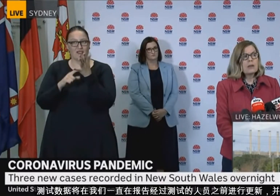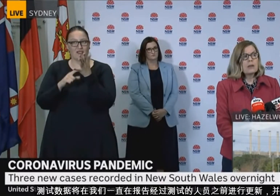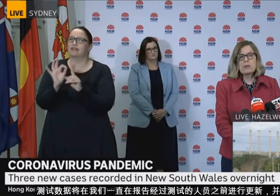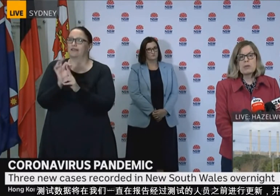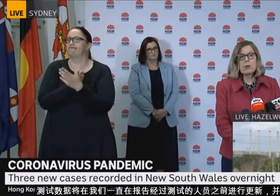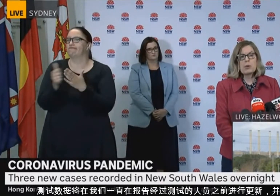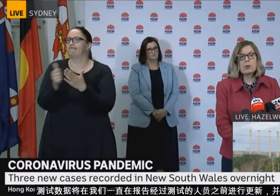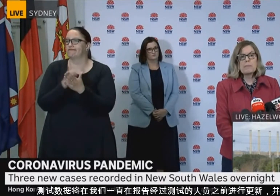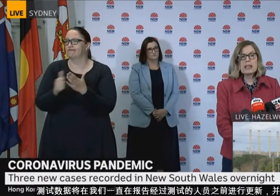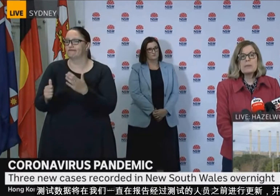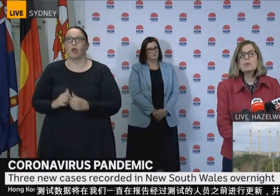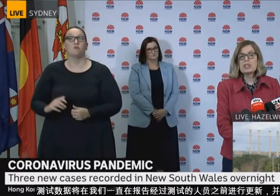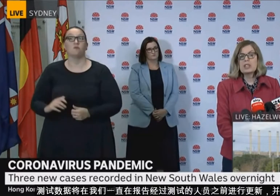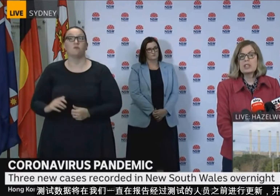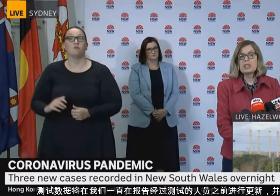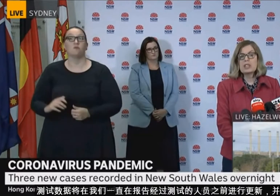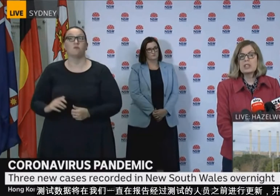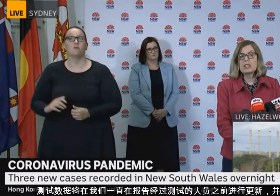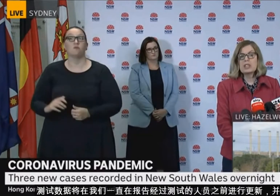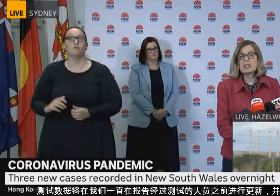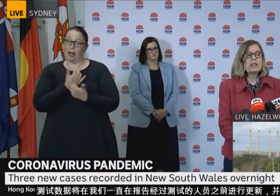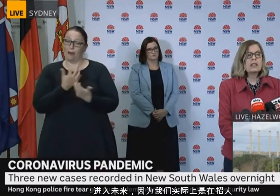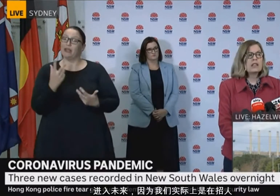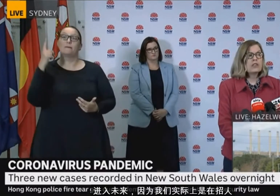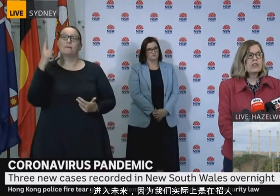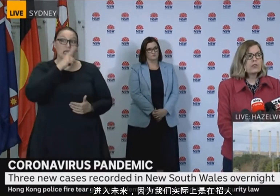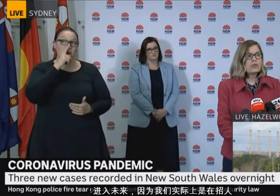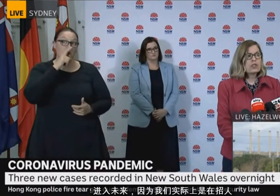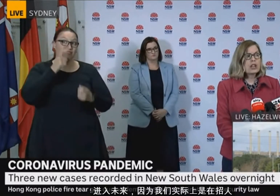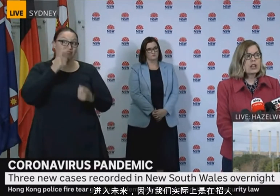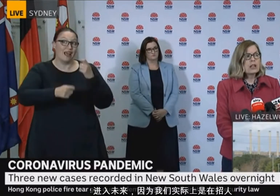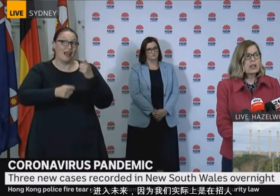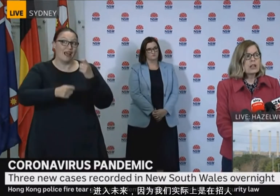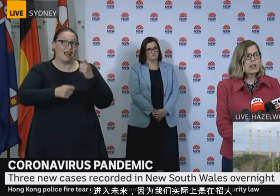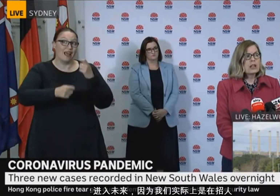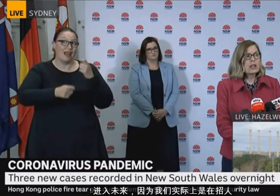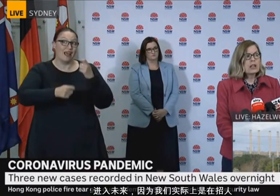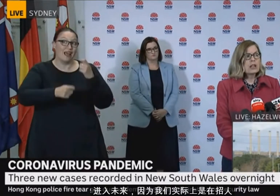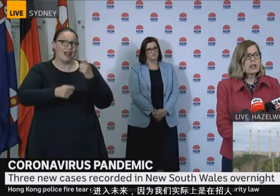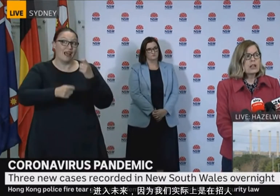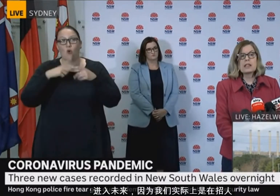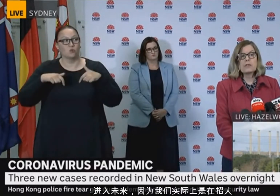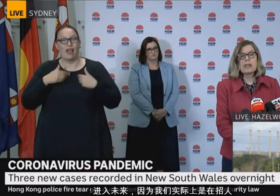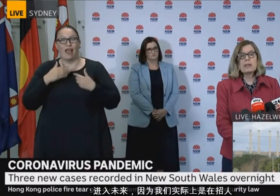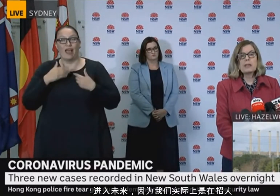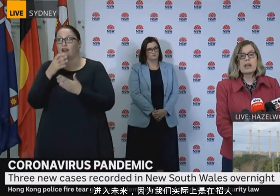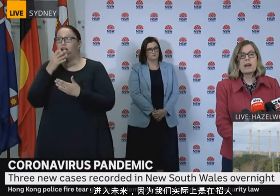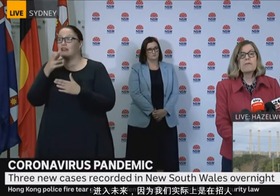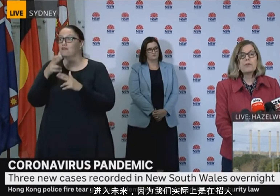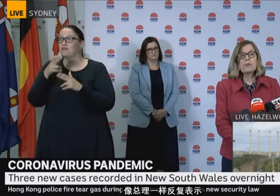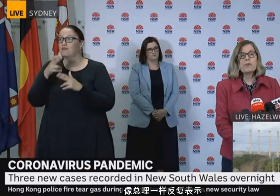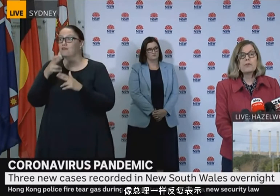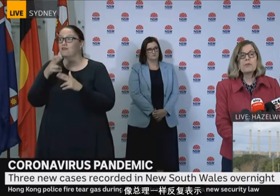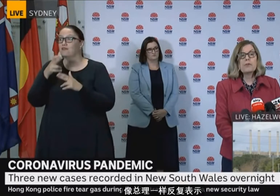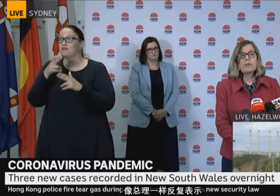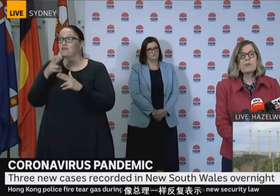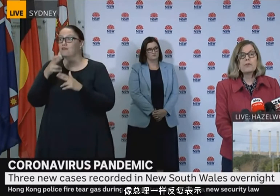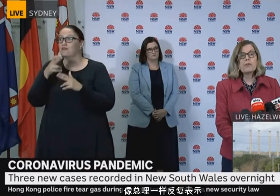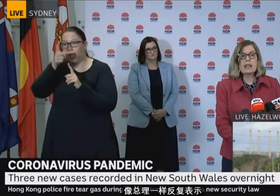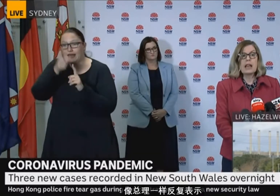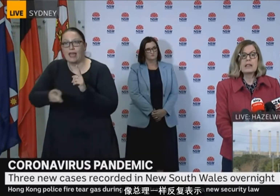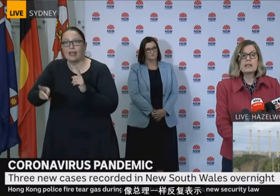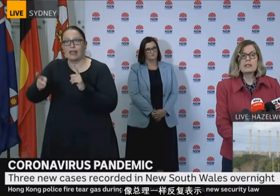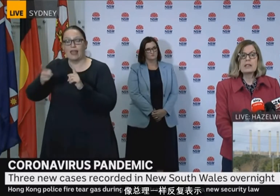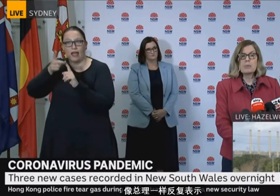updated. Previously, we've been reporting people tested, and into the future, because we're actually asking for people to